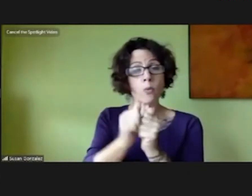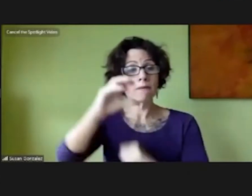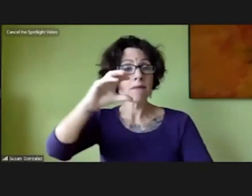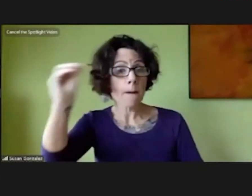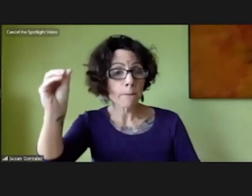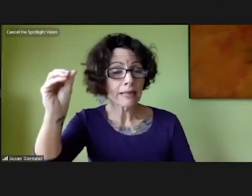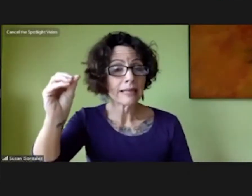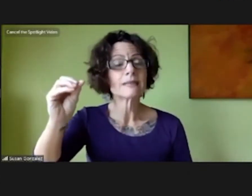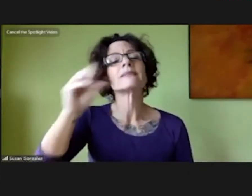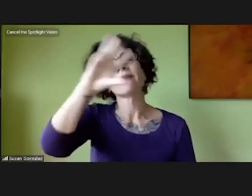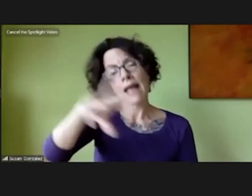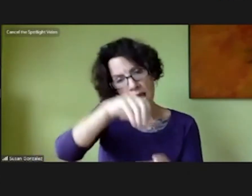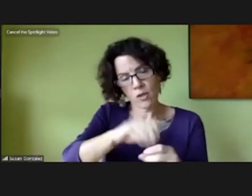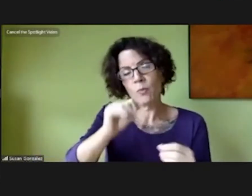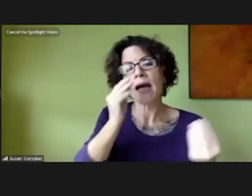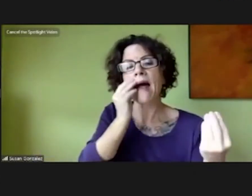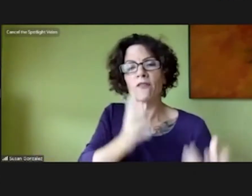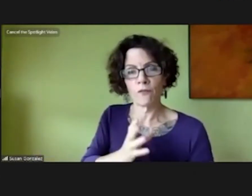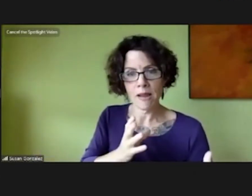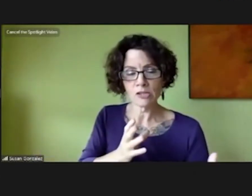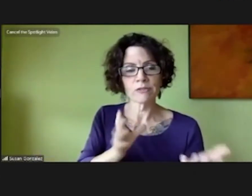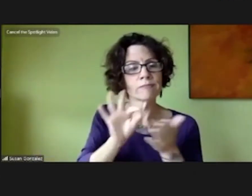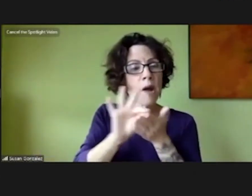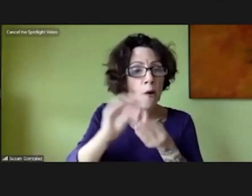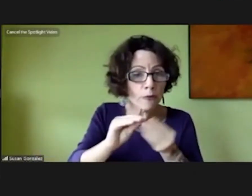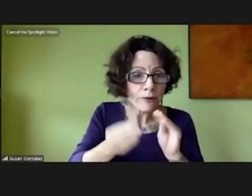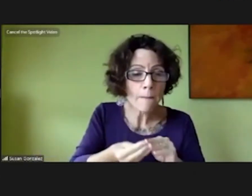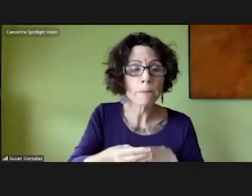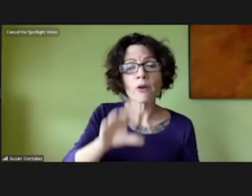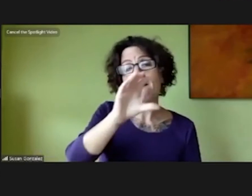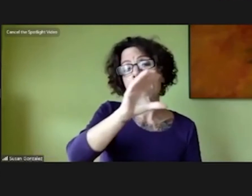If you have investments, portfolio